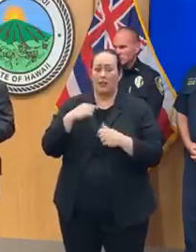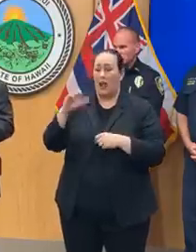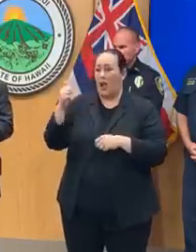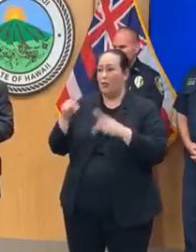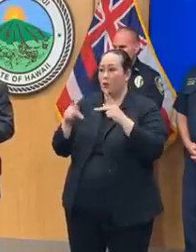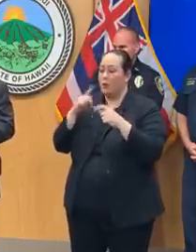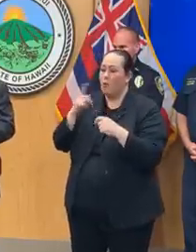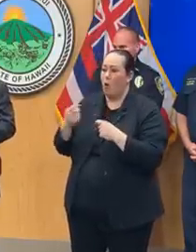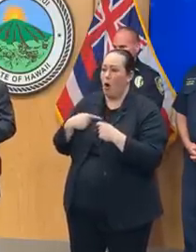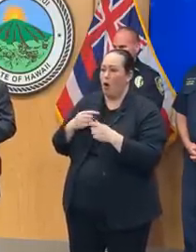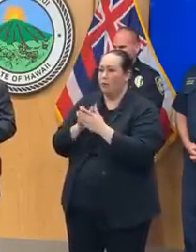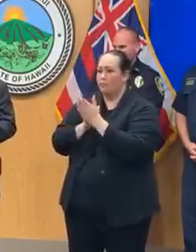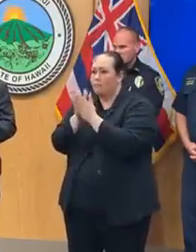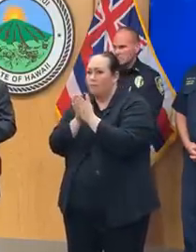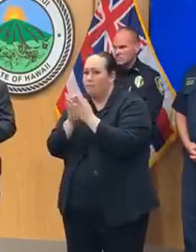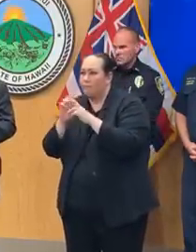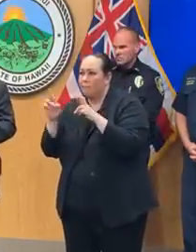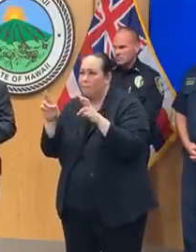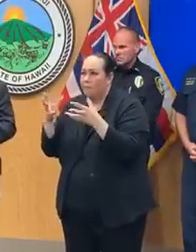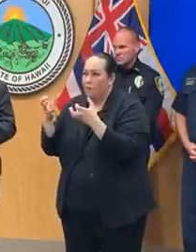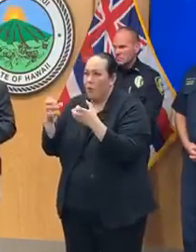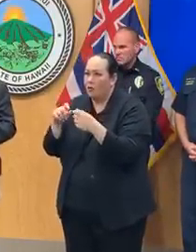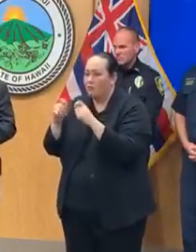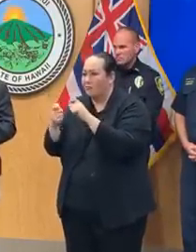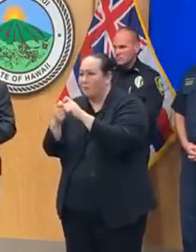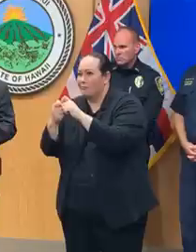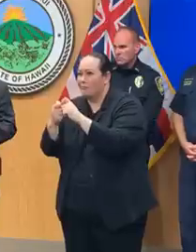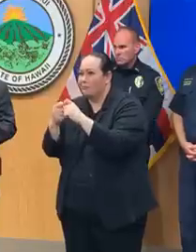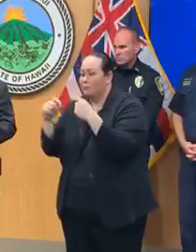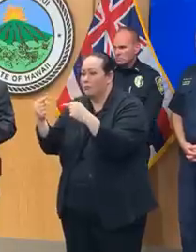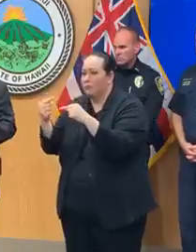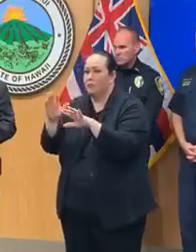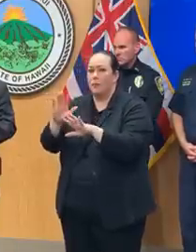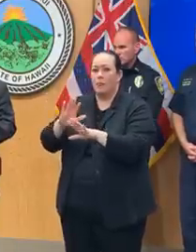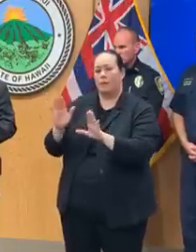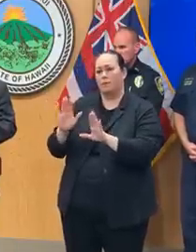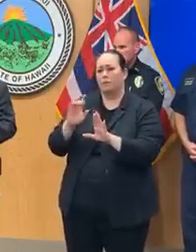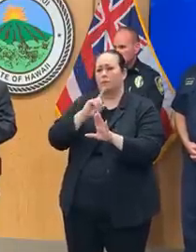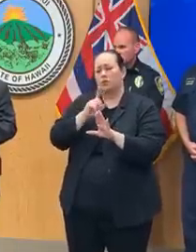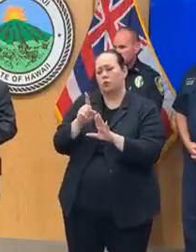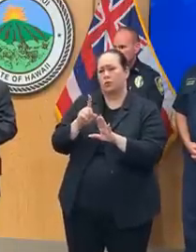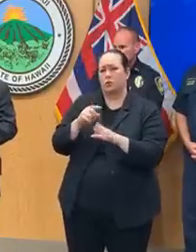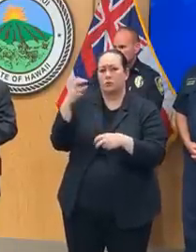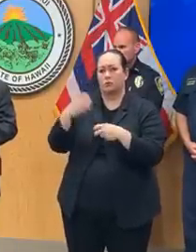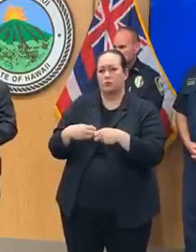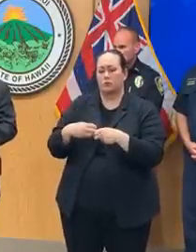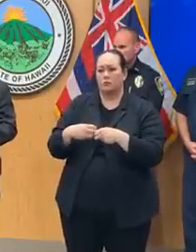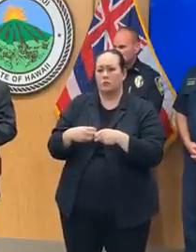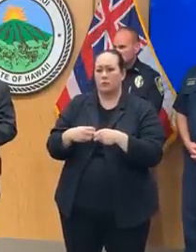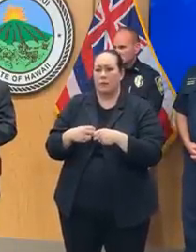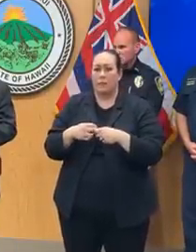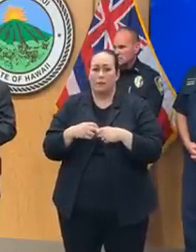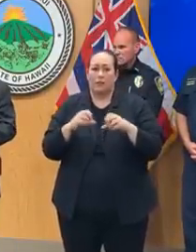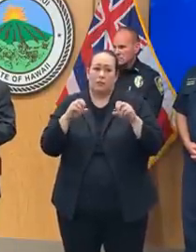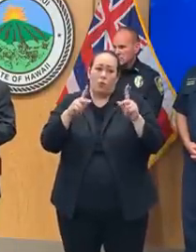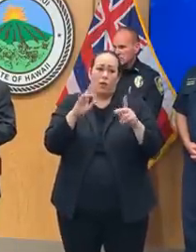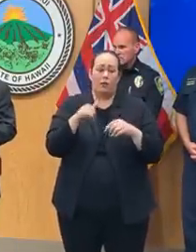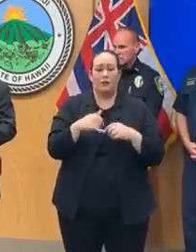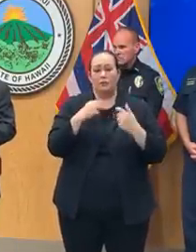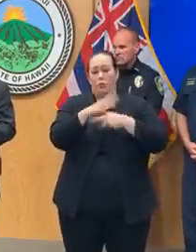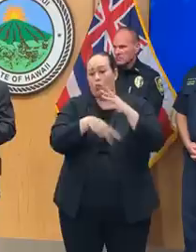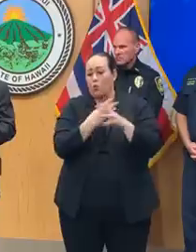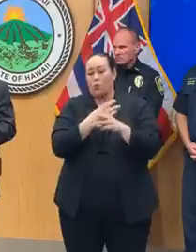or impugn them, it's hard. It's very difficult. It's okay that perhaps is the world and people